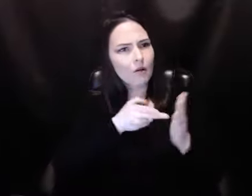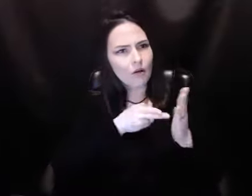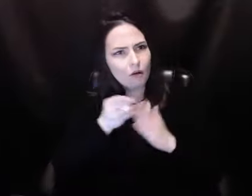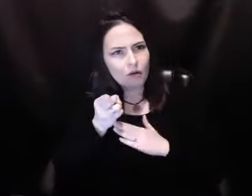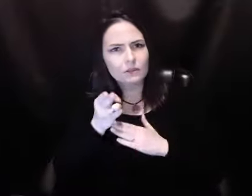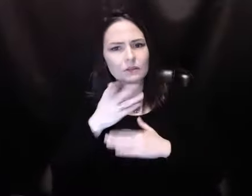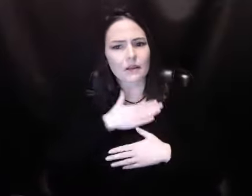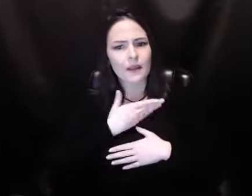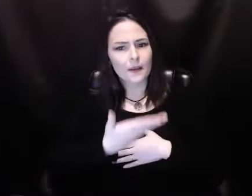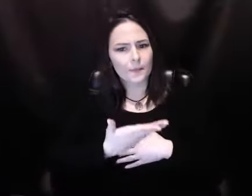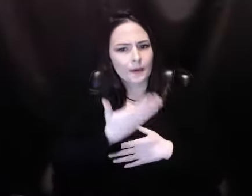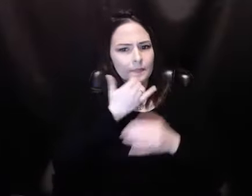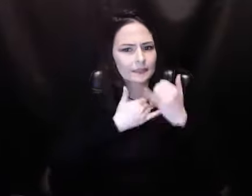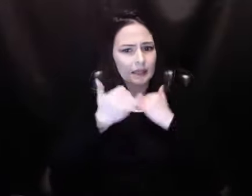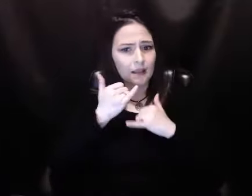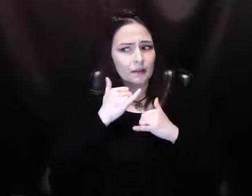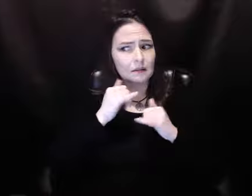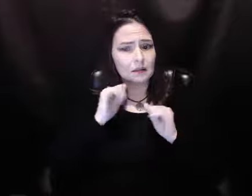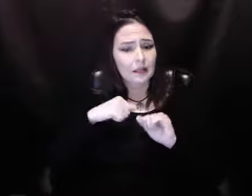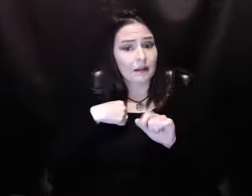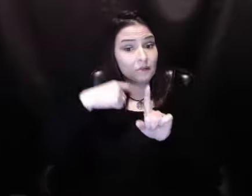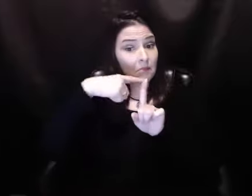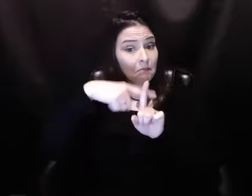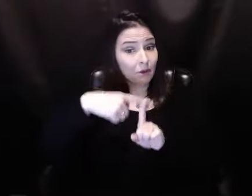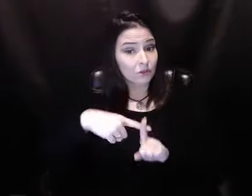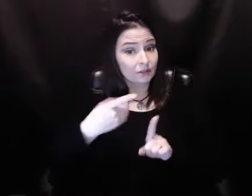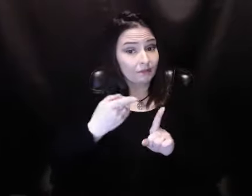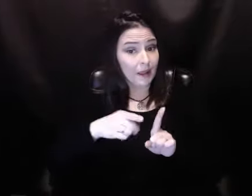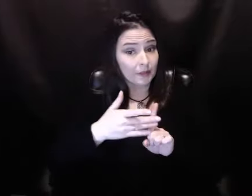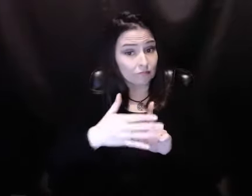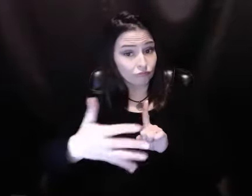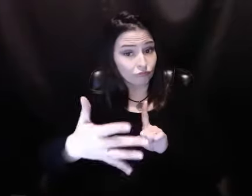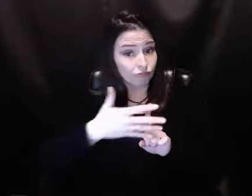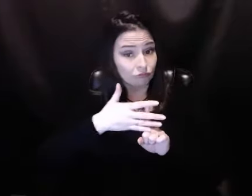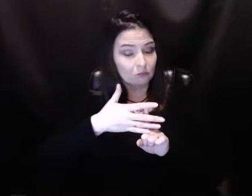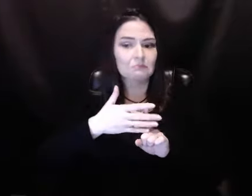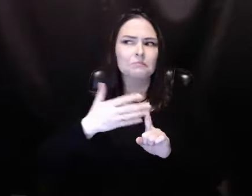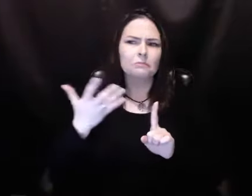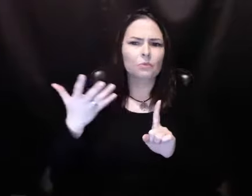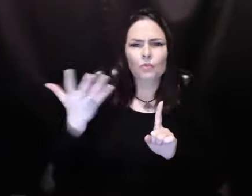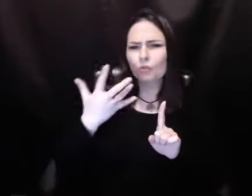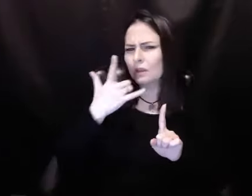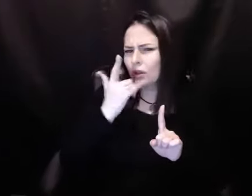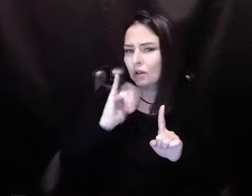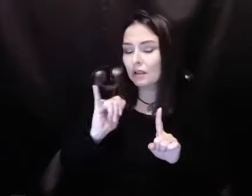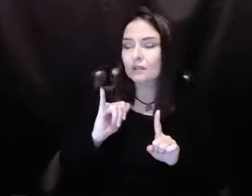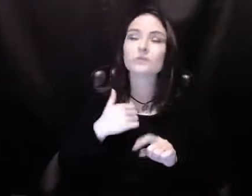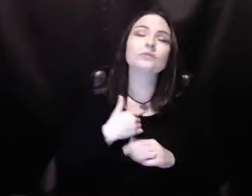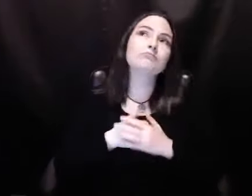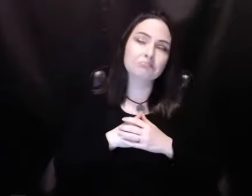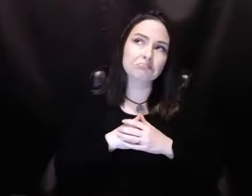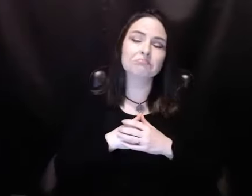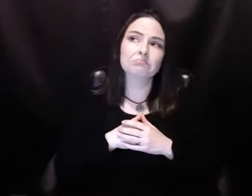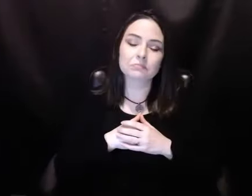reads, would I be willing to group my inventory into things I could admit, things I might admit, and things